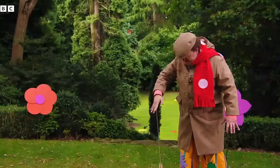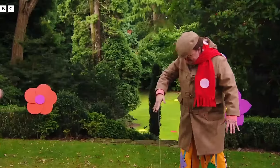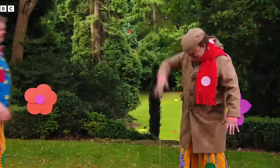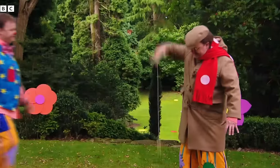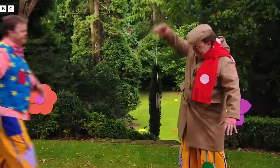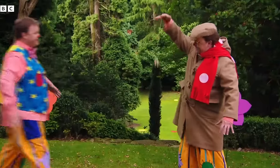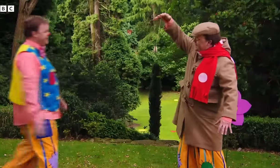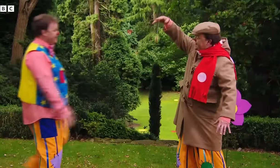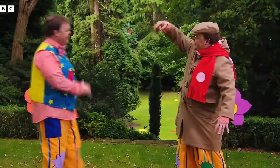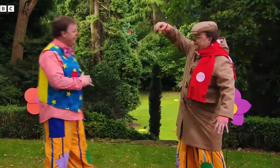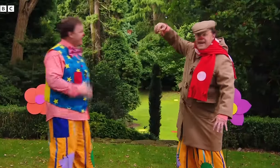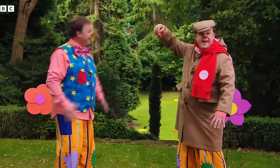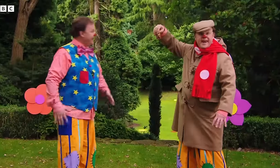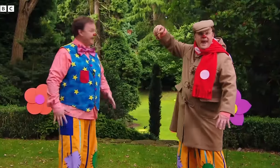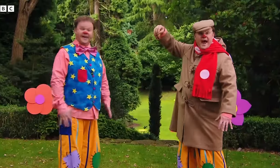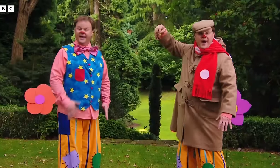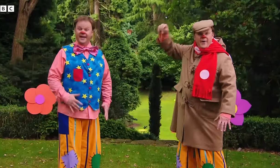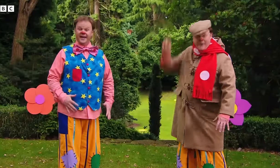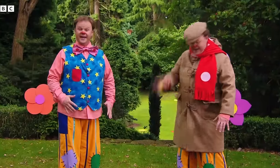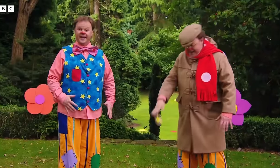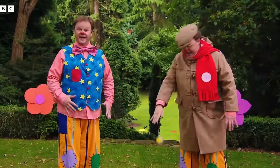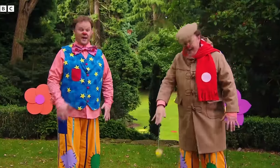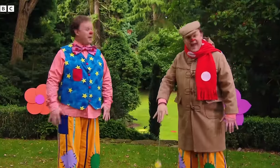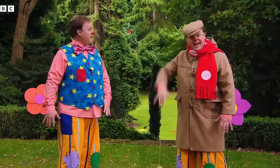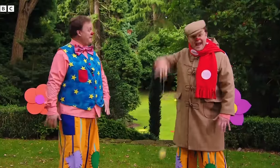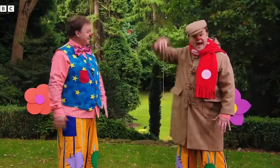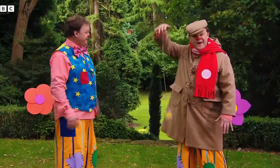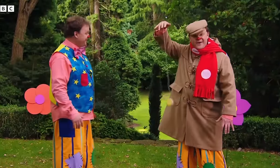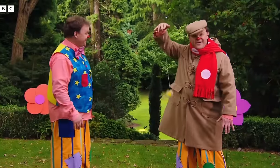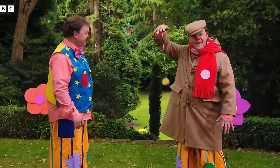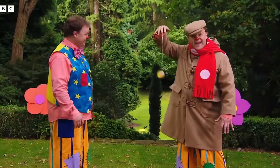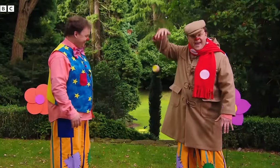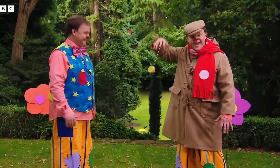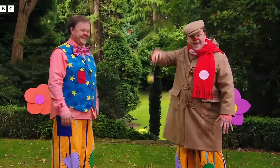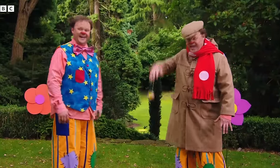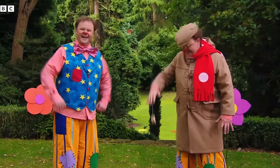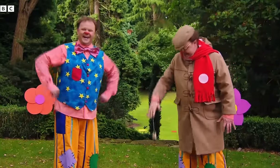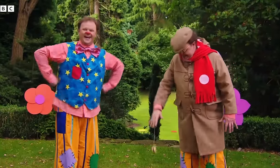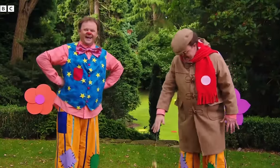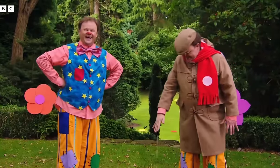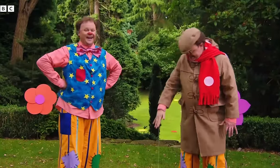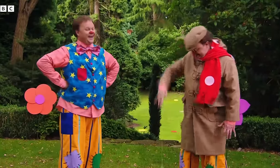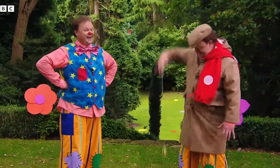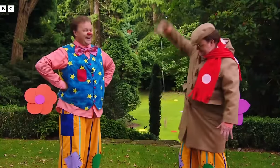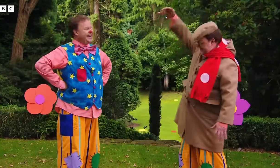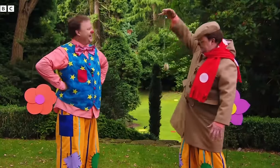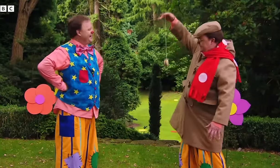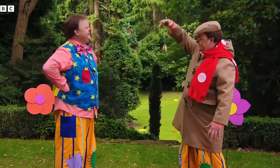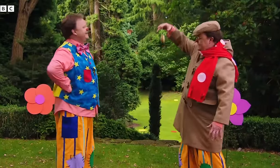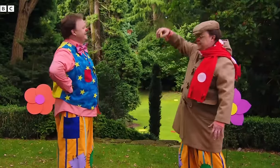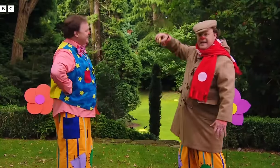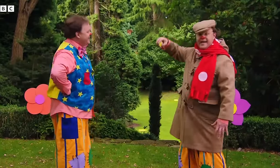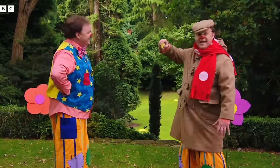Hello, Grandad Tumble. Oh, hello. Are you playing with a yo-yo, Grandad